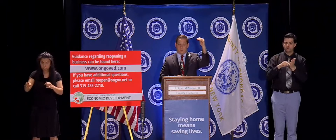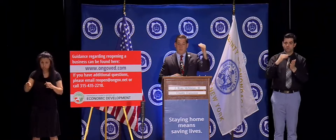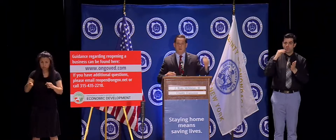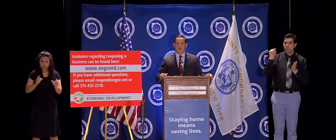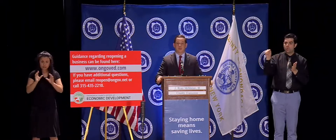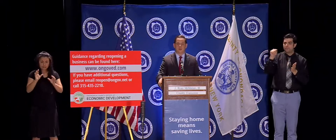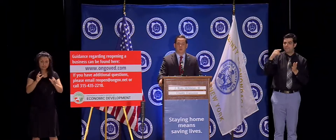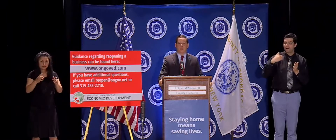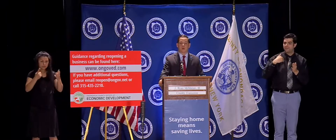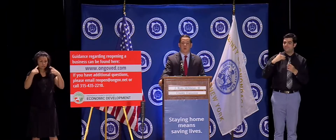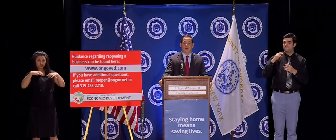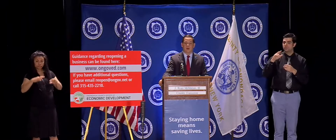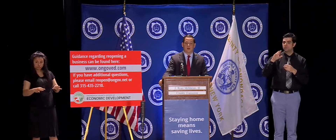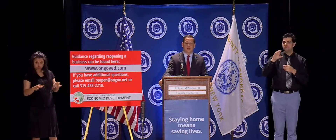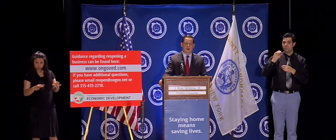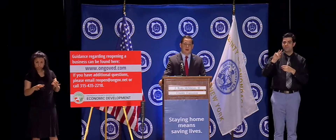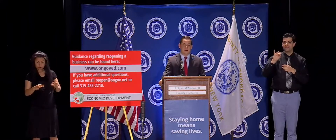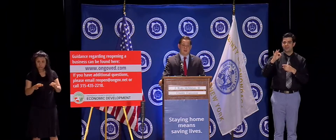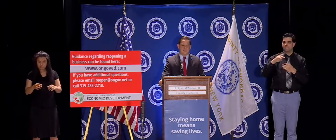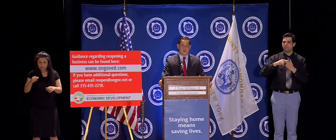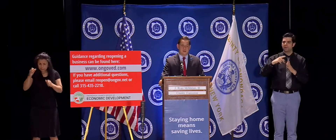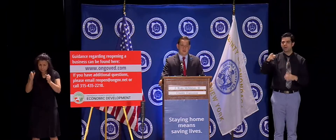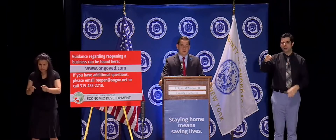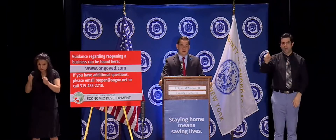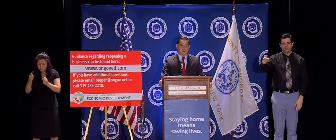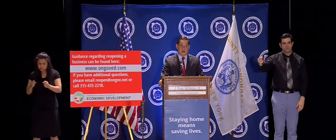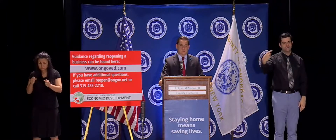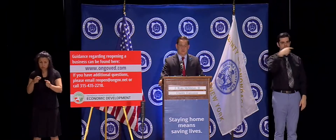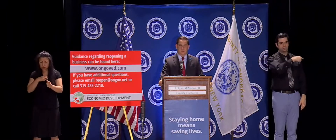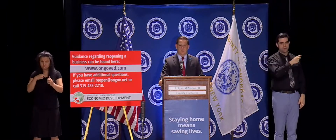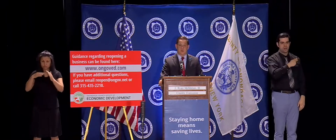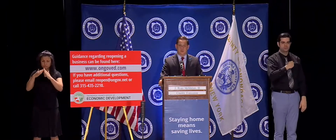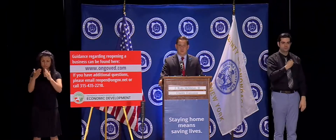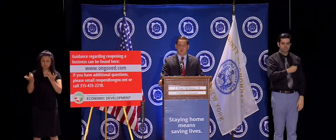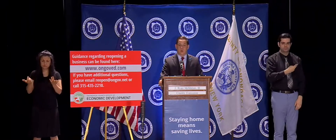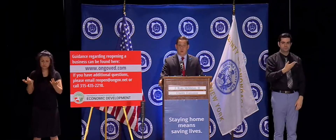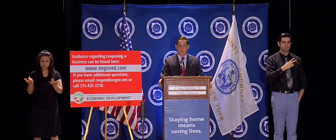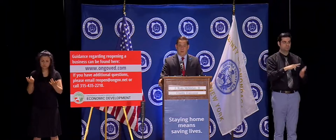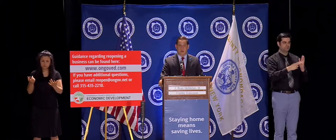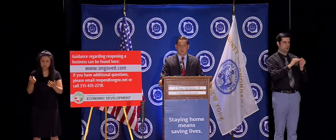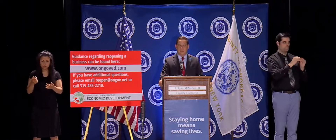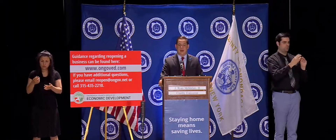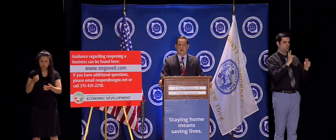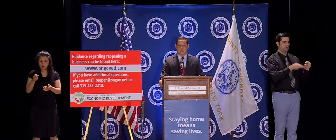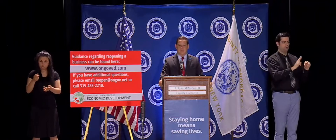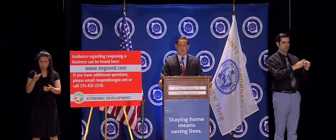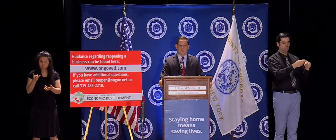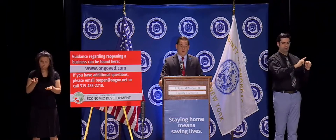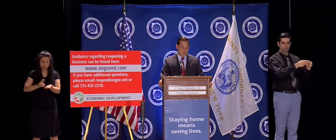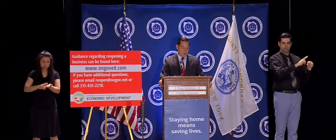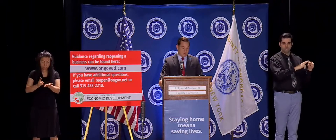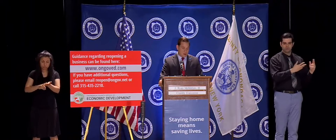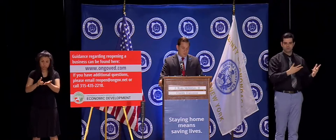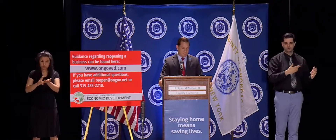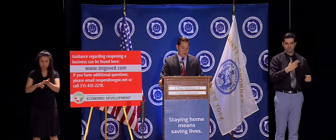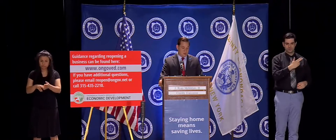up and up and up to the point where the hospitals are being used as a dorm, and we can't have that.